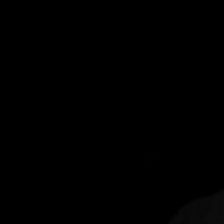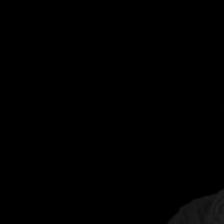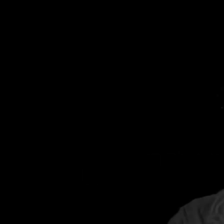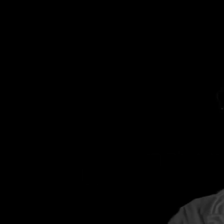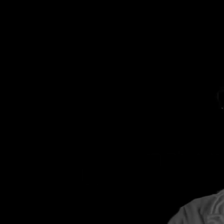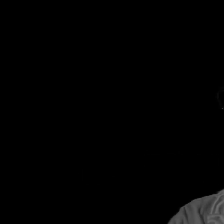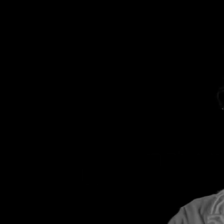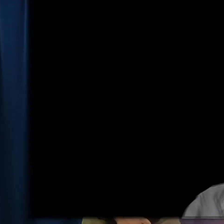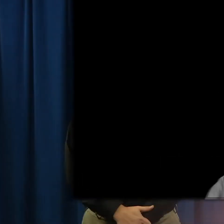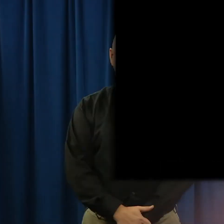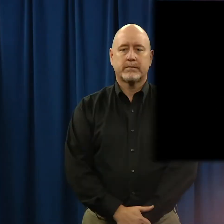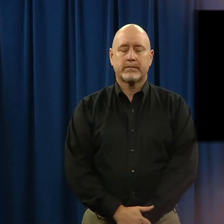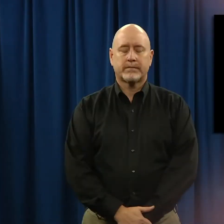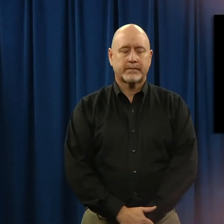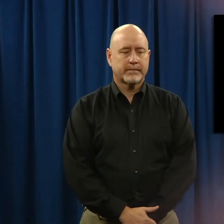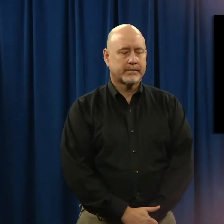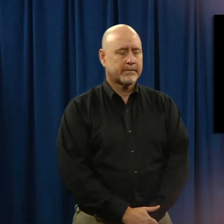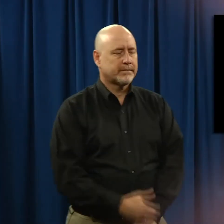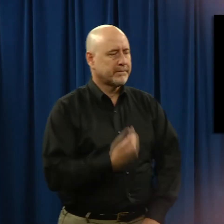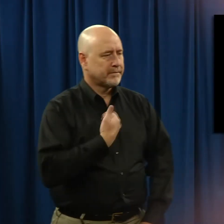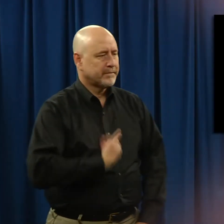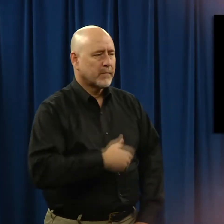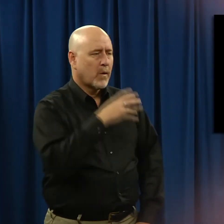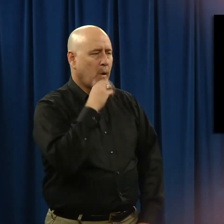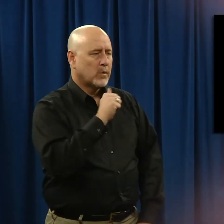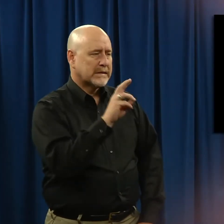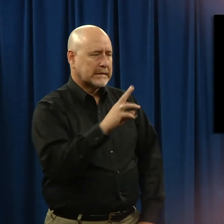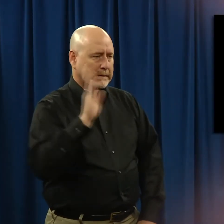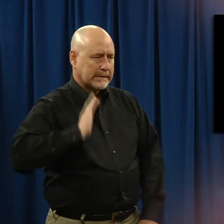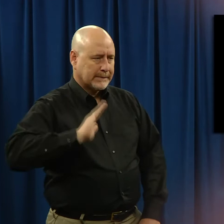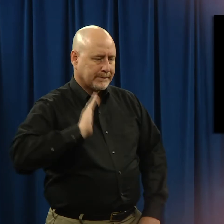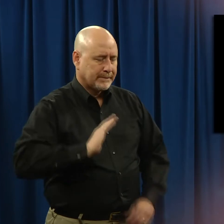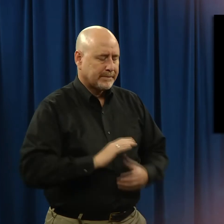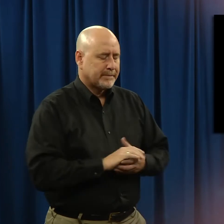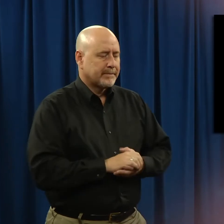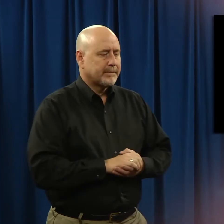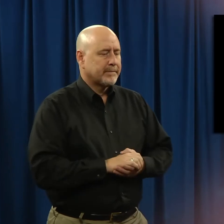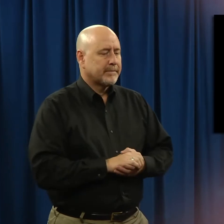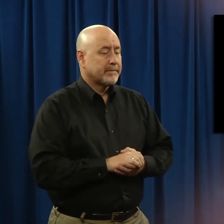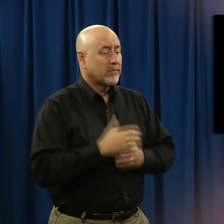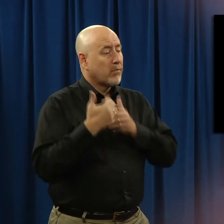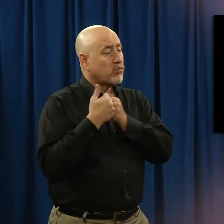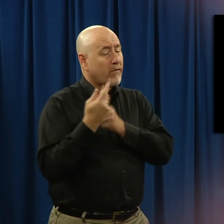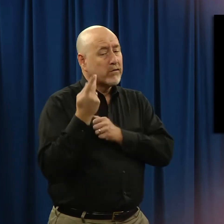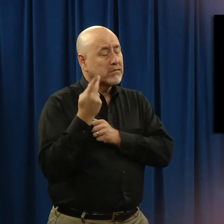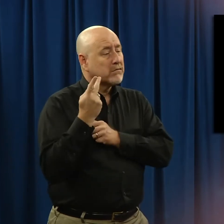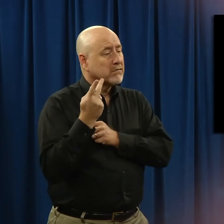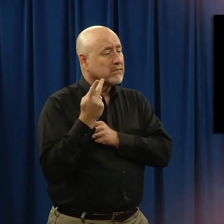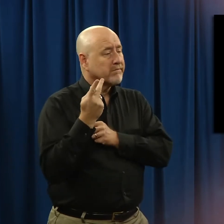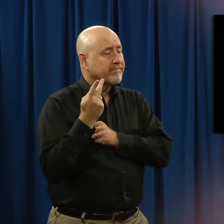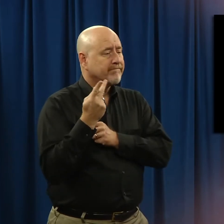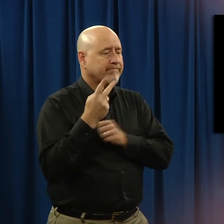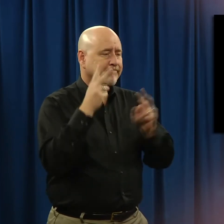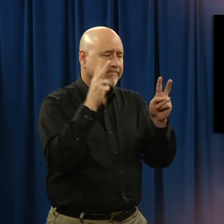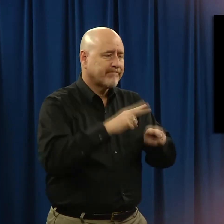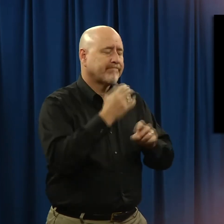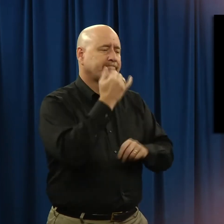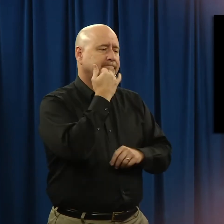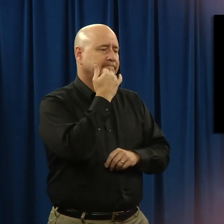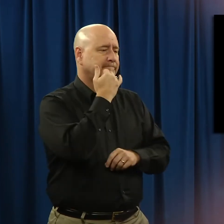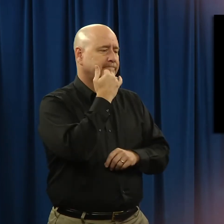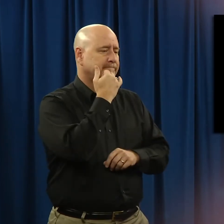I was 16, and my boyfriend and I, we made a mistake, and